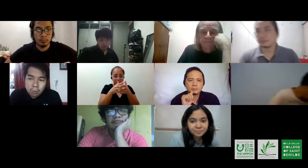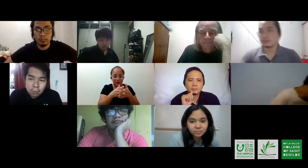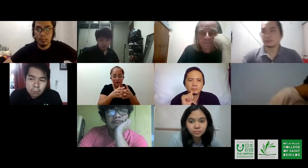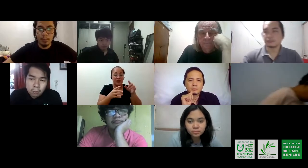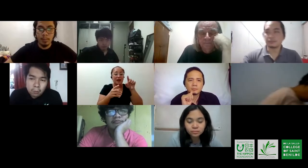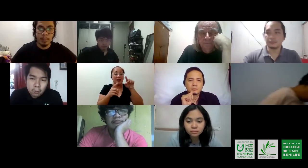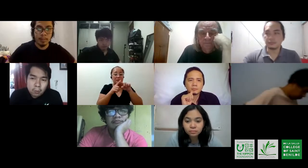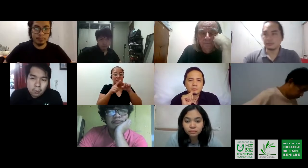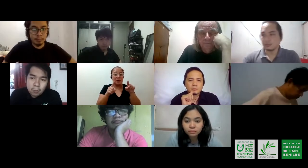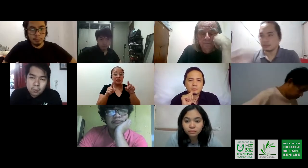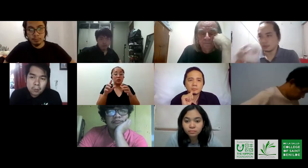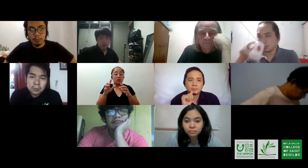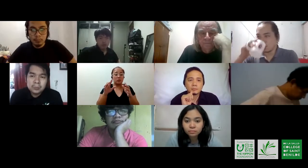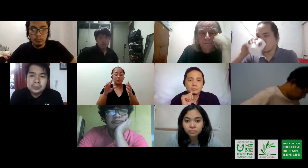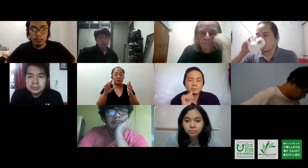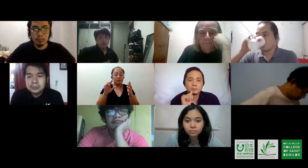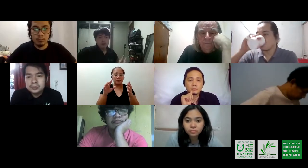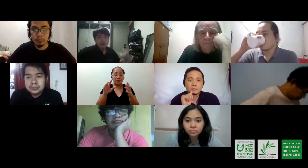America.